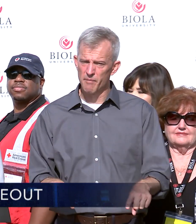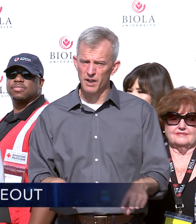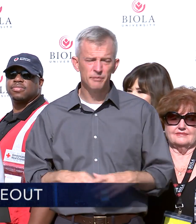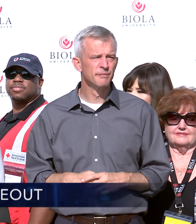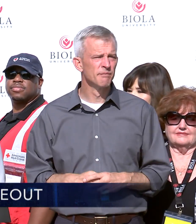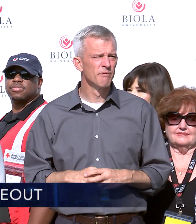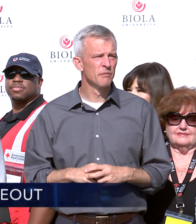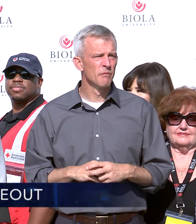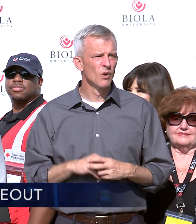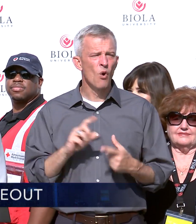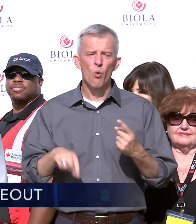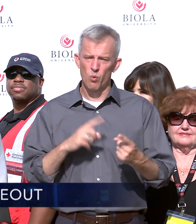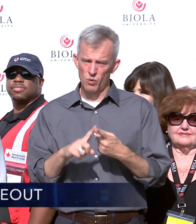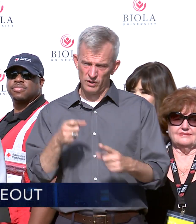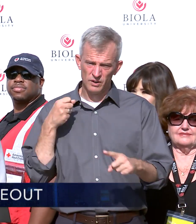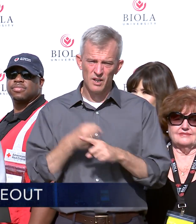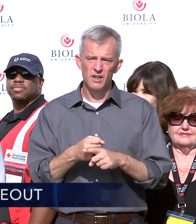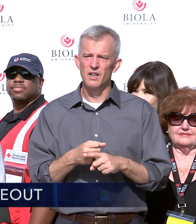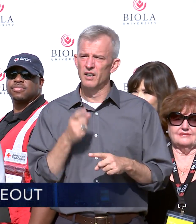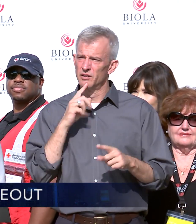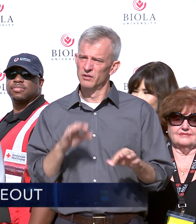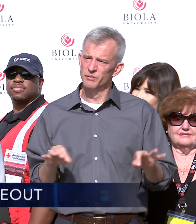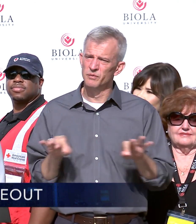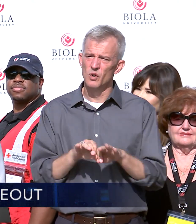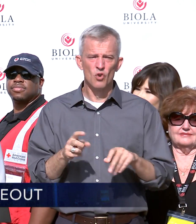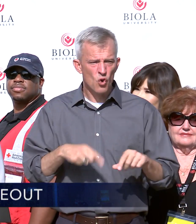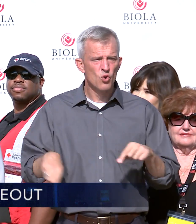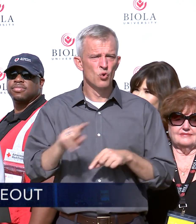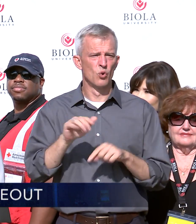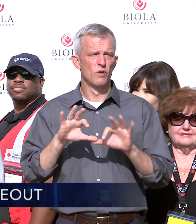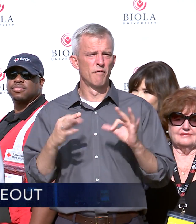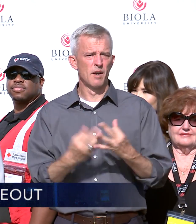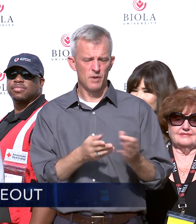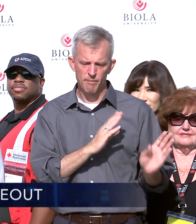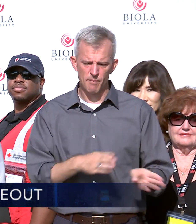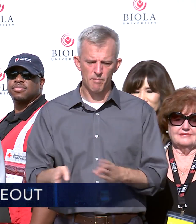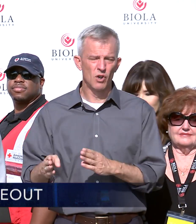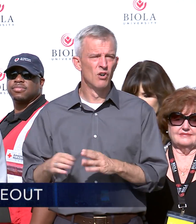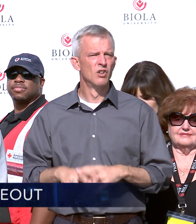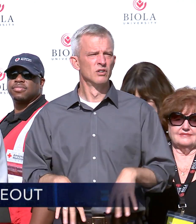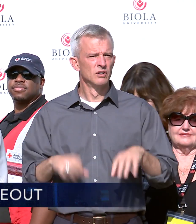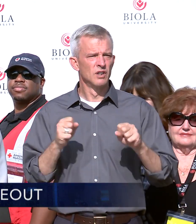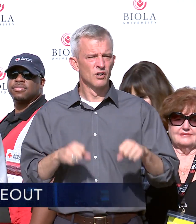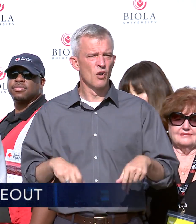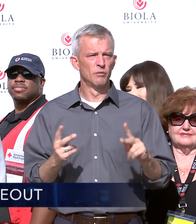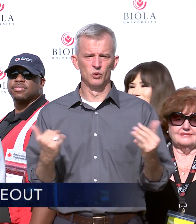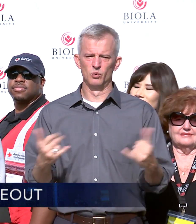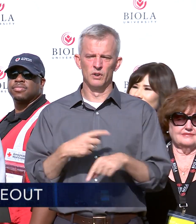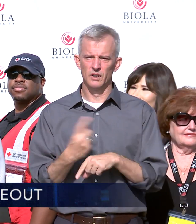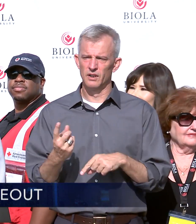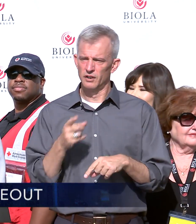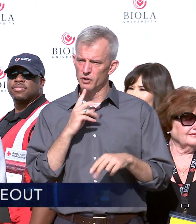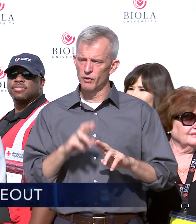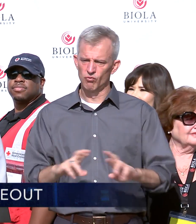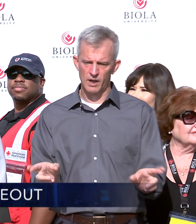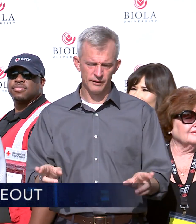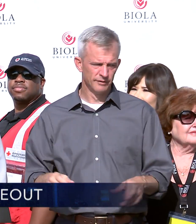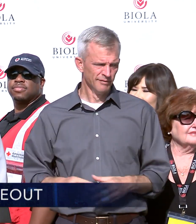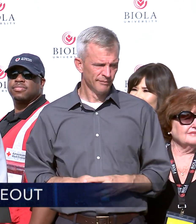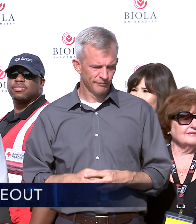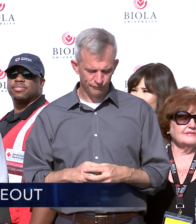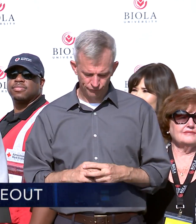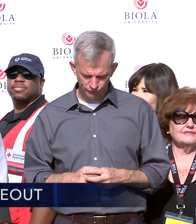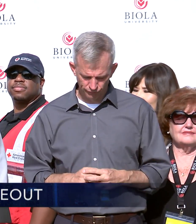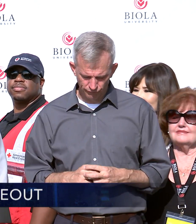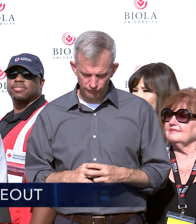it is vital that you and your family are prepared. Take this opportunity today to get ready. And